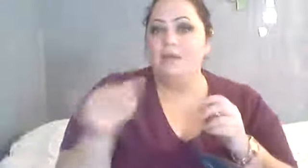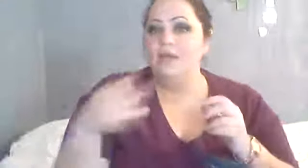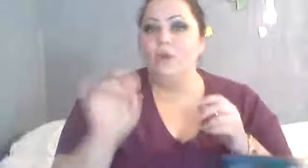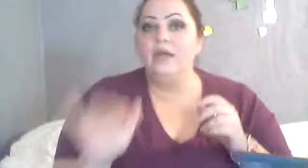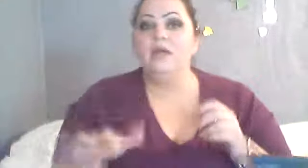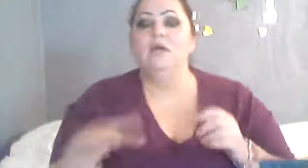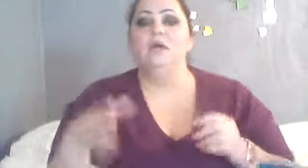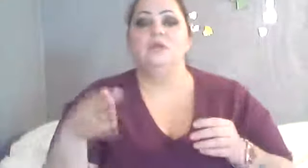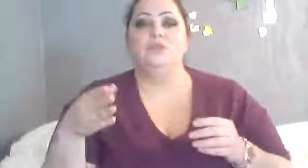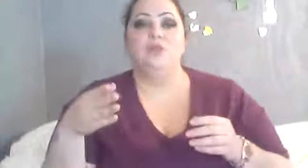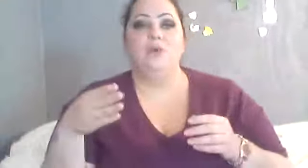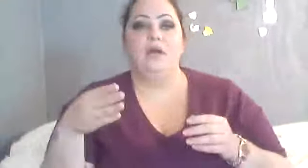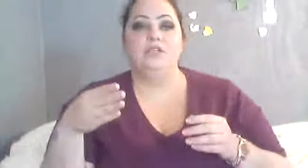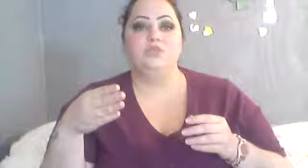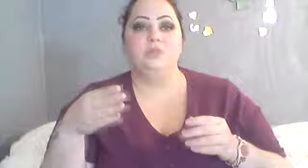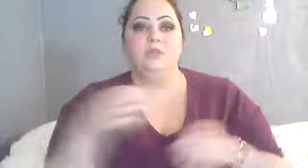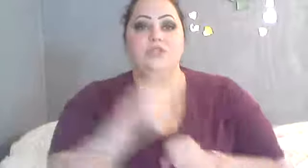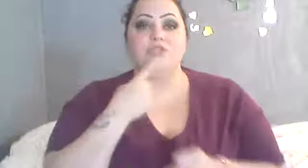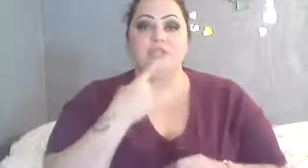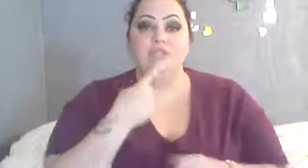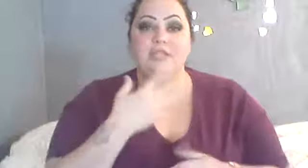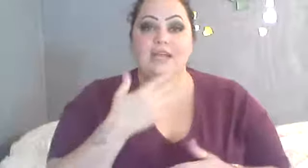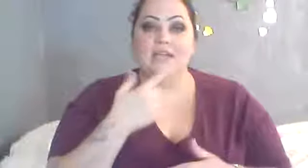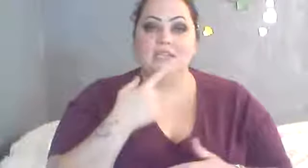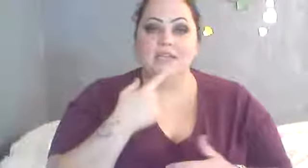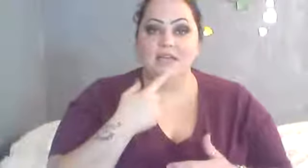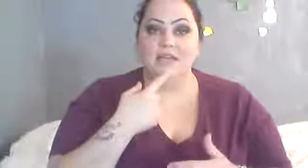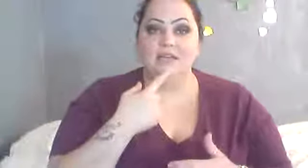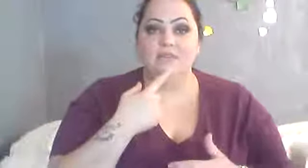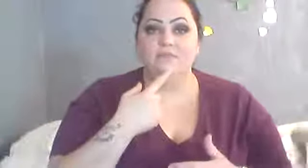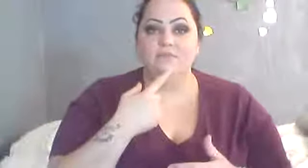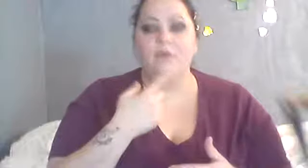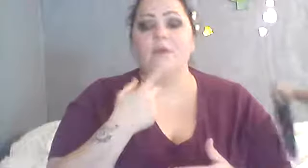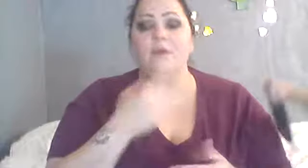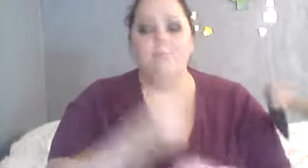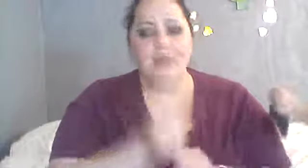Dummy Hoy. So I just want to make sure that I say